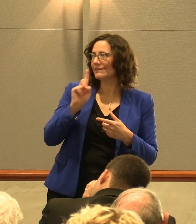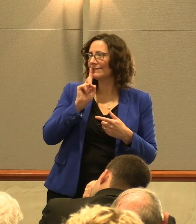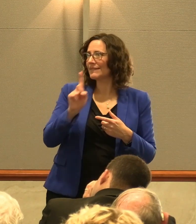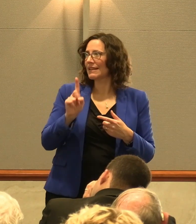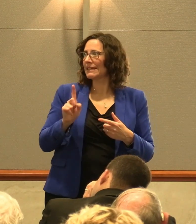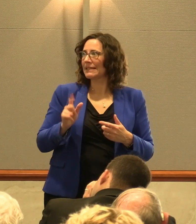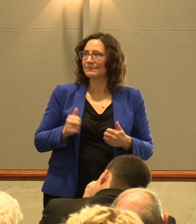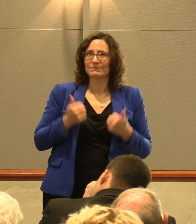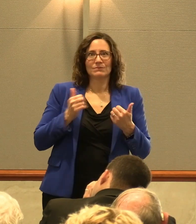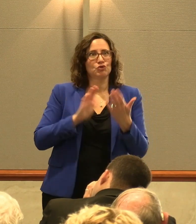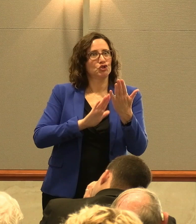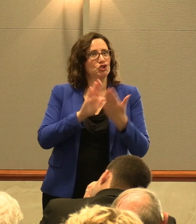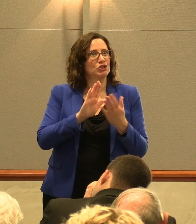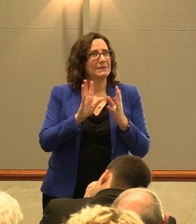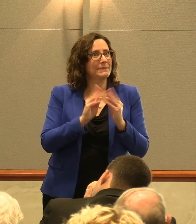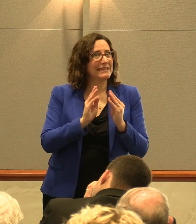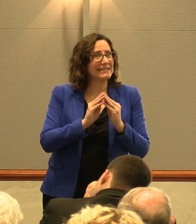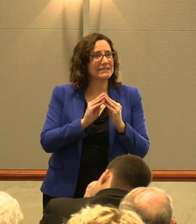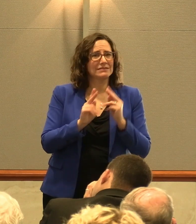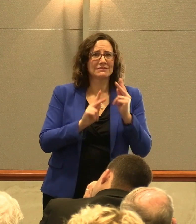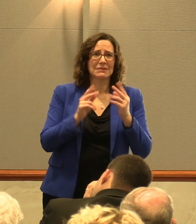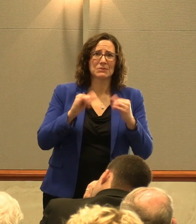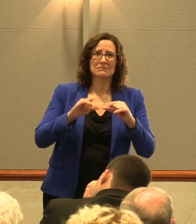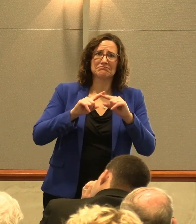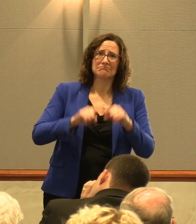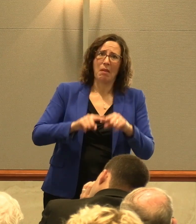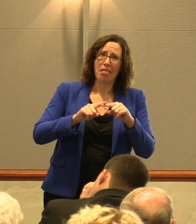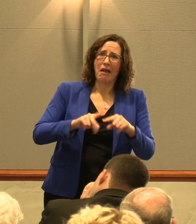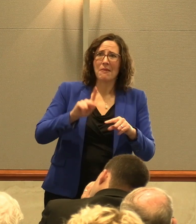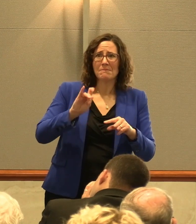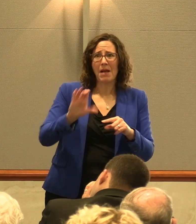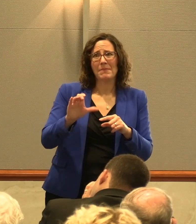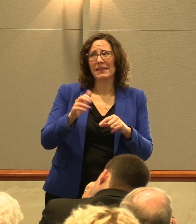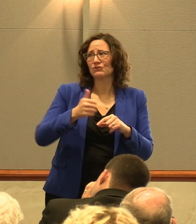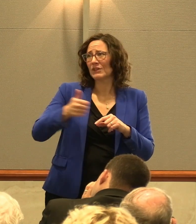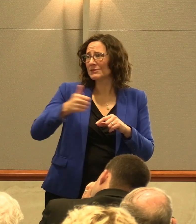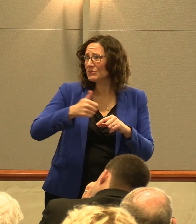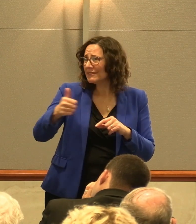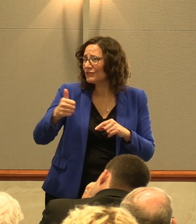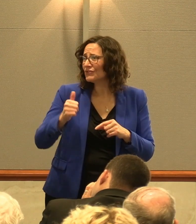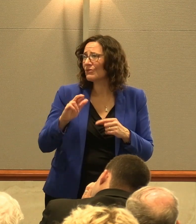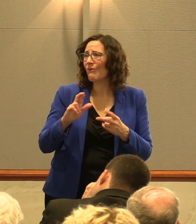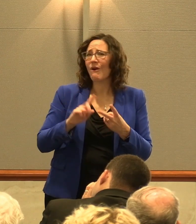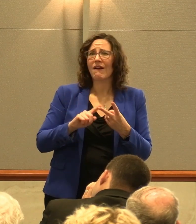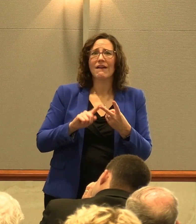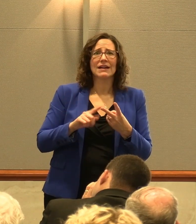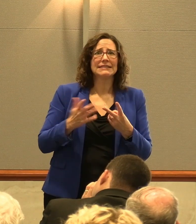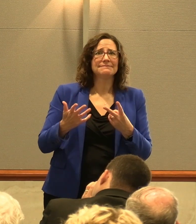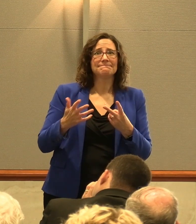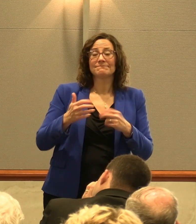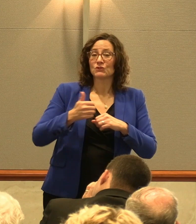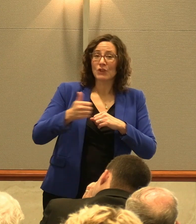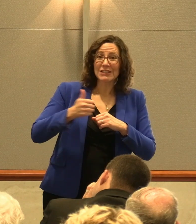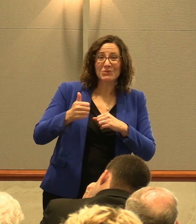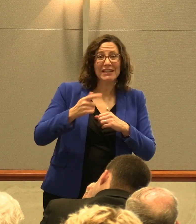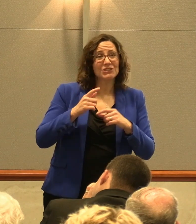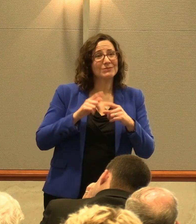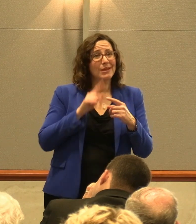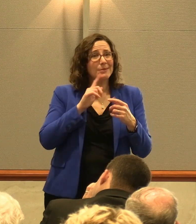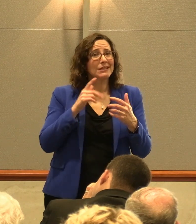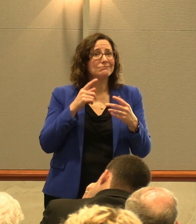meetings, folks who maybe rely more on public transportation or for whom transportation is an